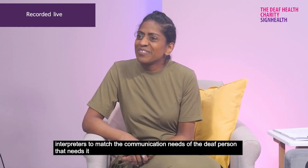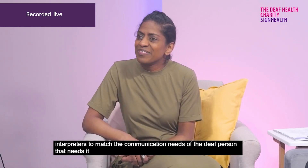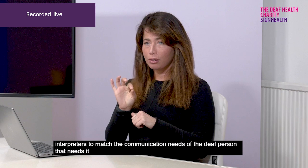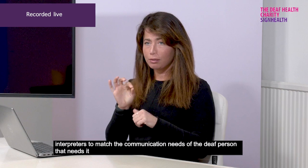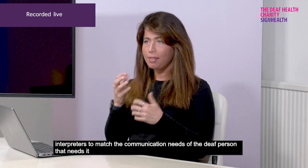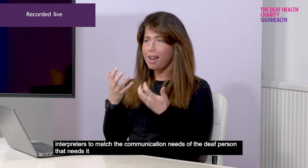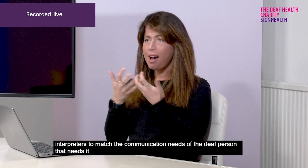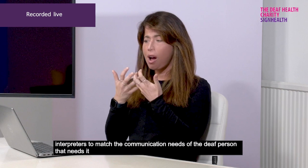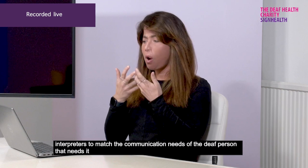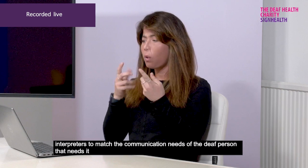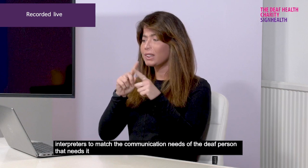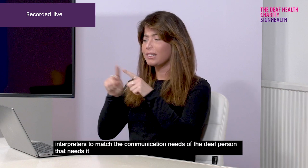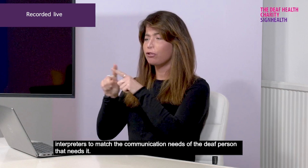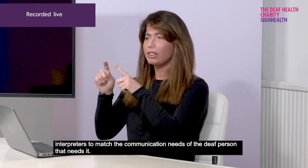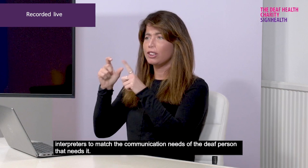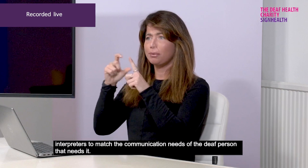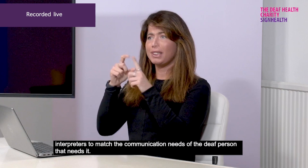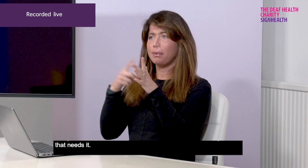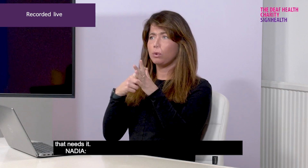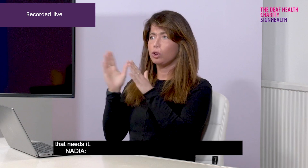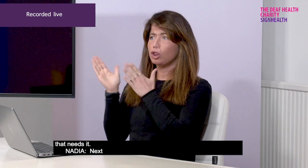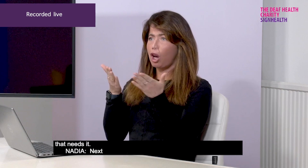Brilliant. So next question, Chelsea.